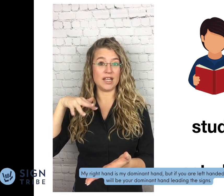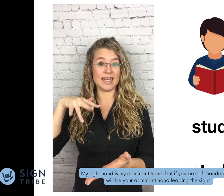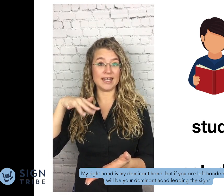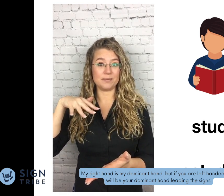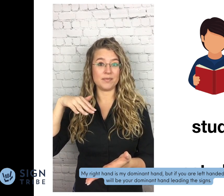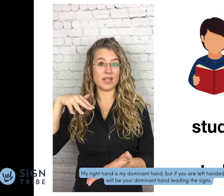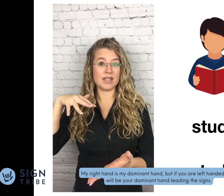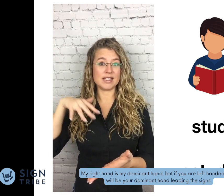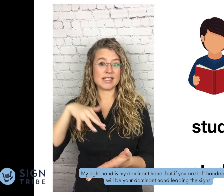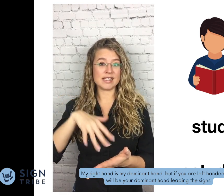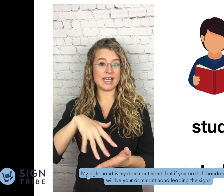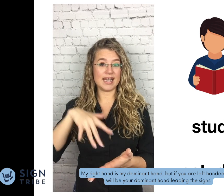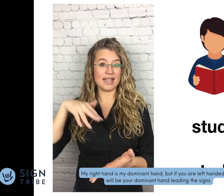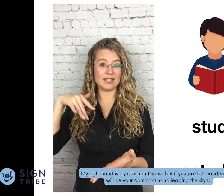them. Study.